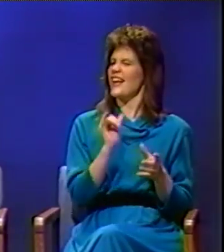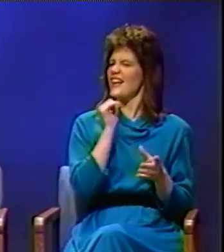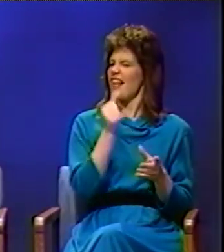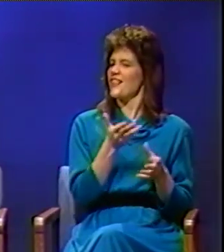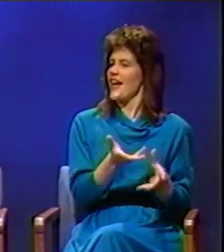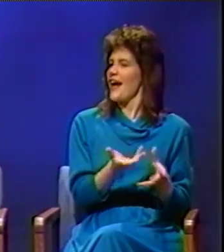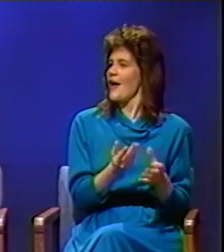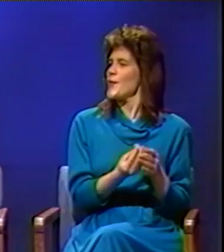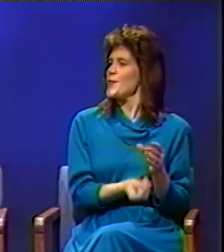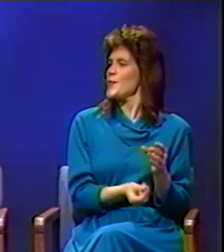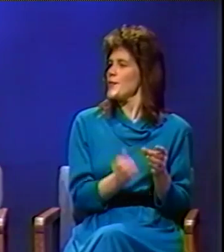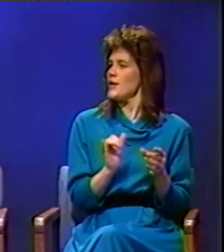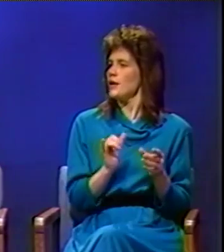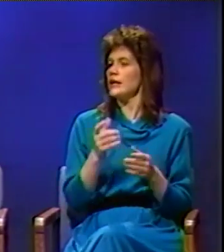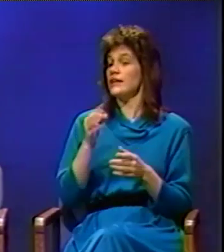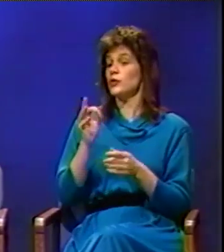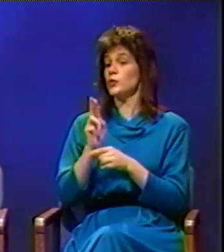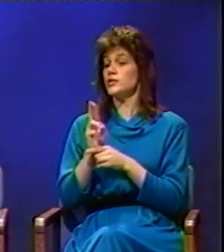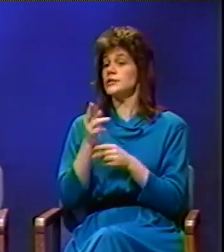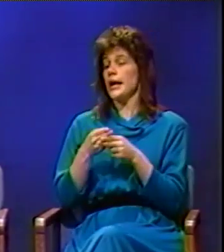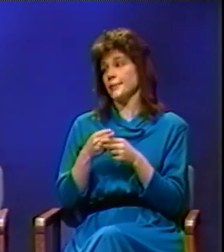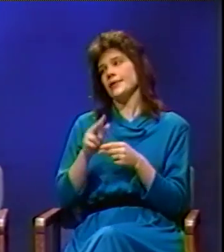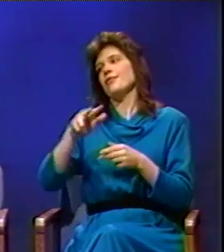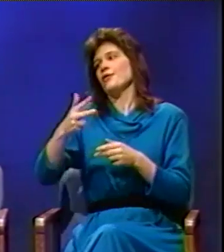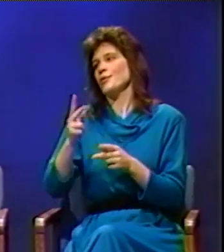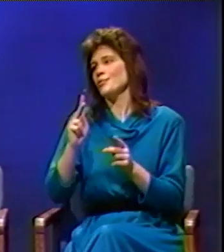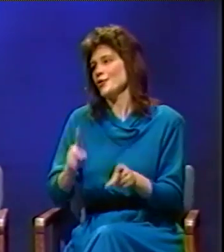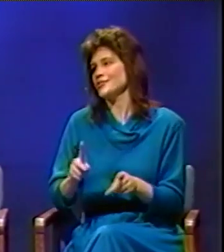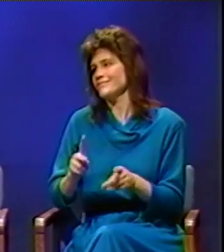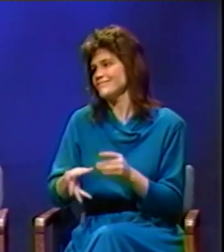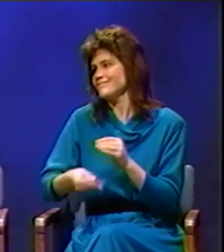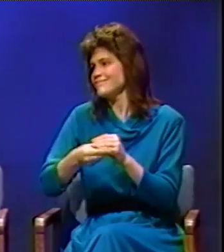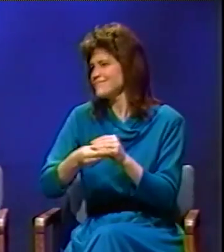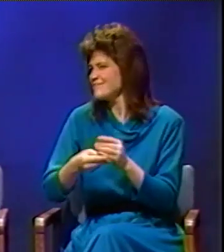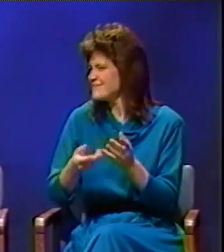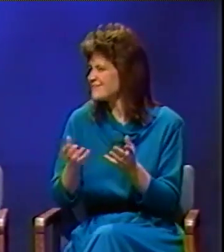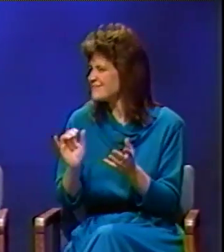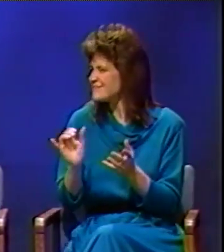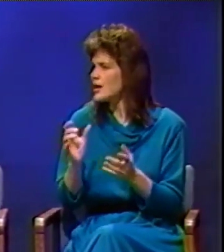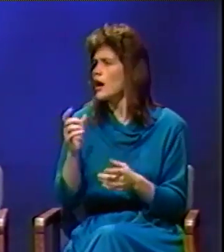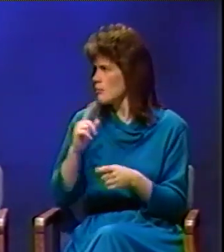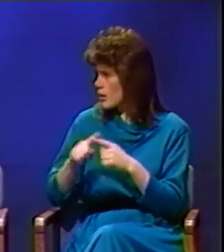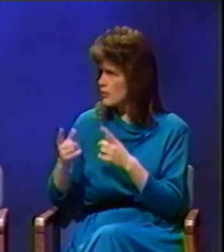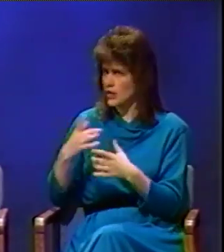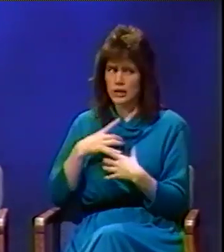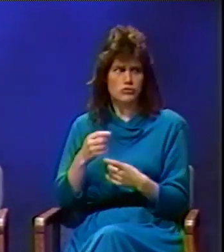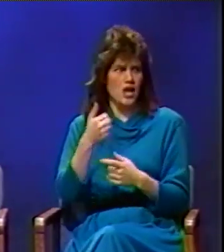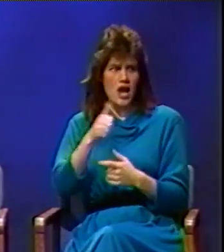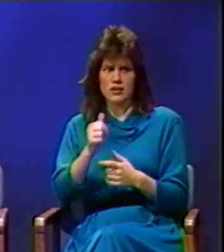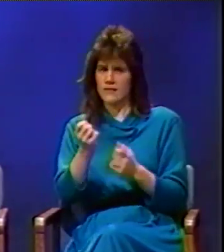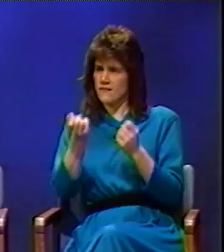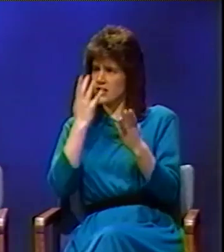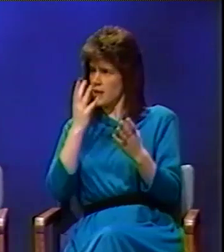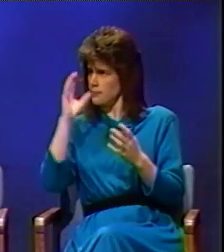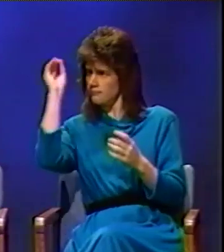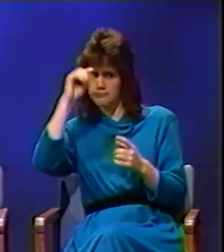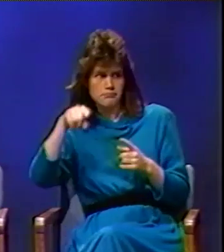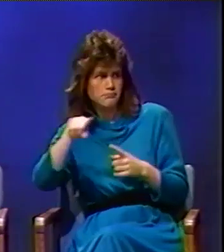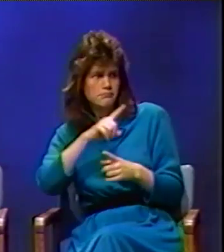we used a name. But we're very interested in any feedback that the consumers may have with regard to what they prefer to have